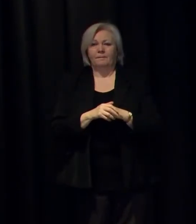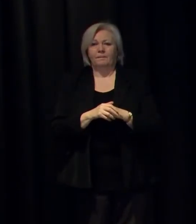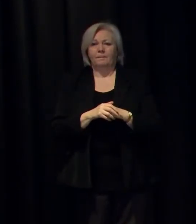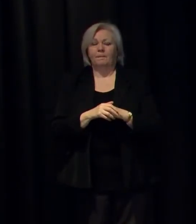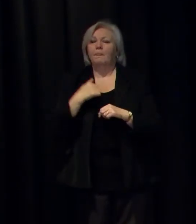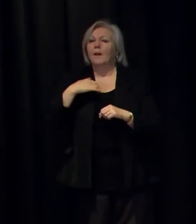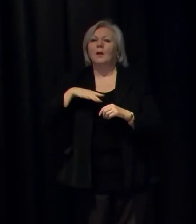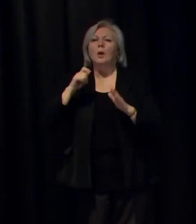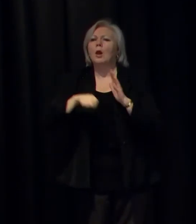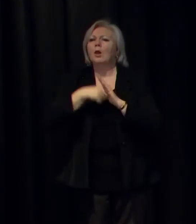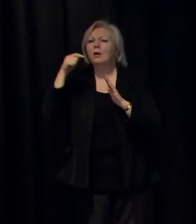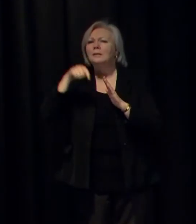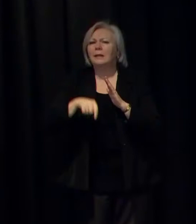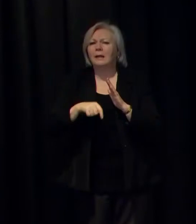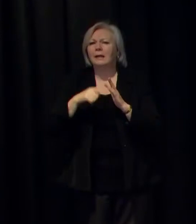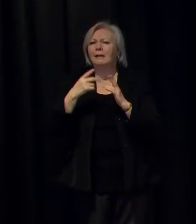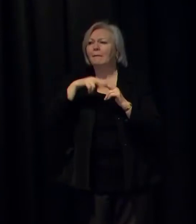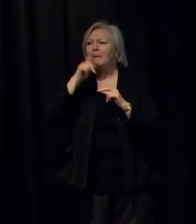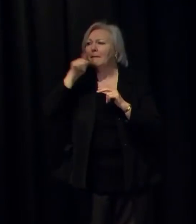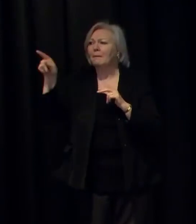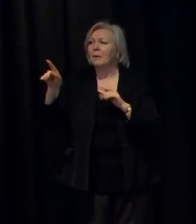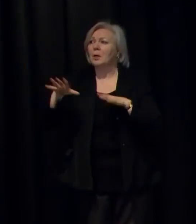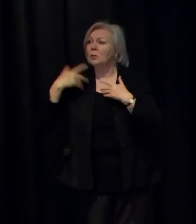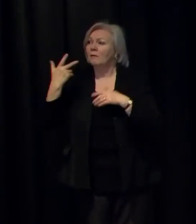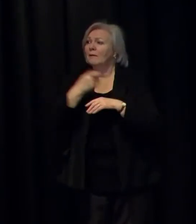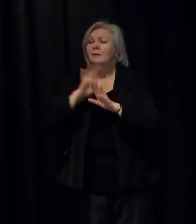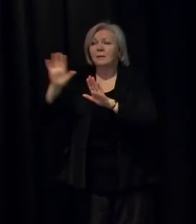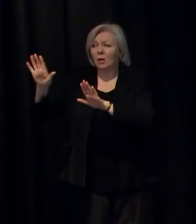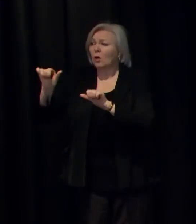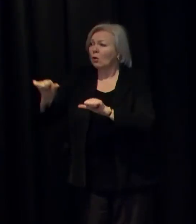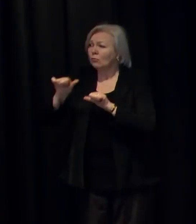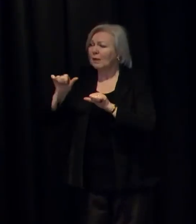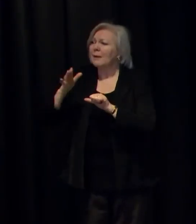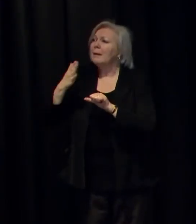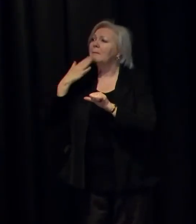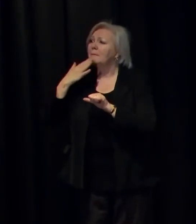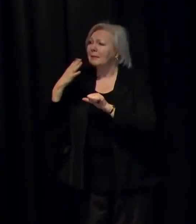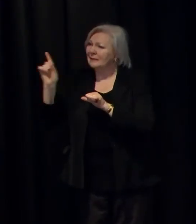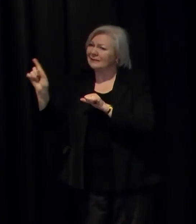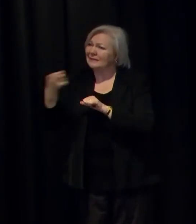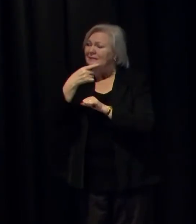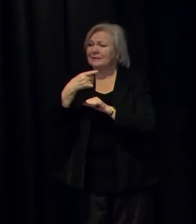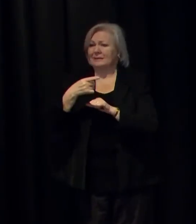I just encourage people, for every good reason, do what 5 million other Victorians have done. Go and